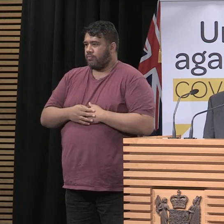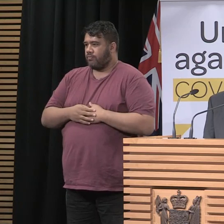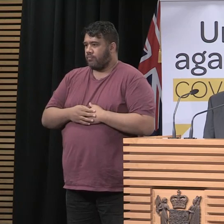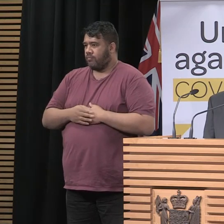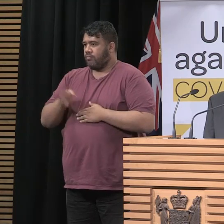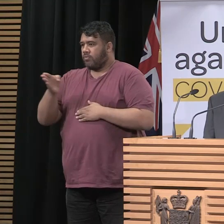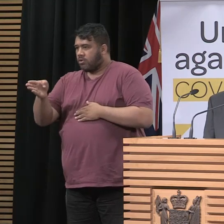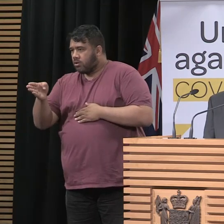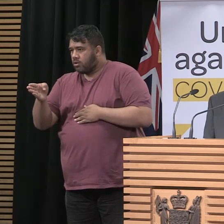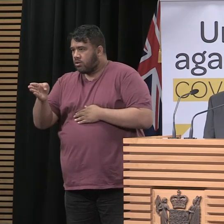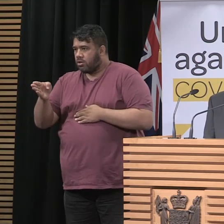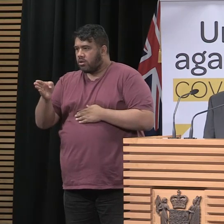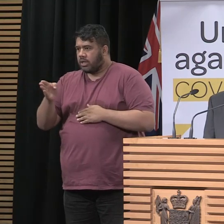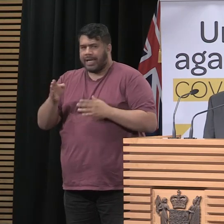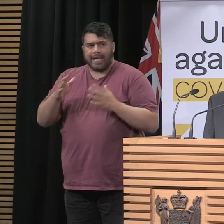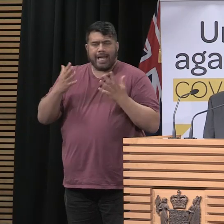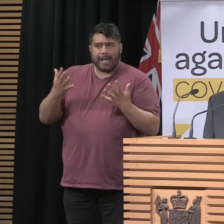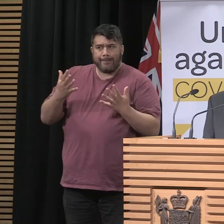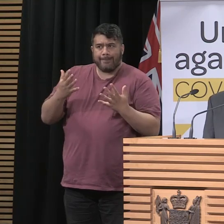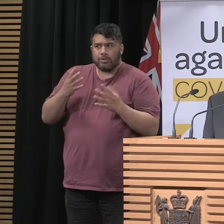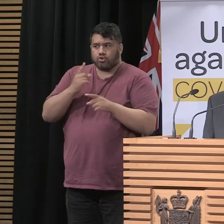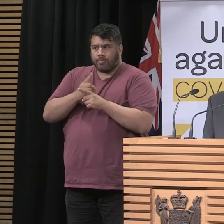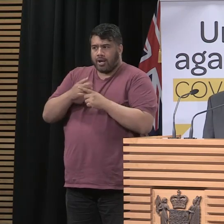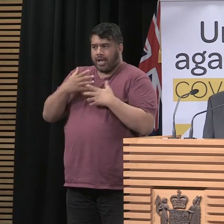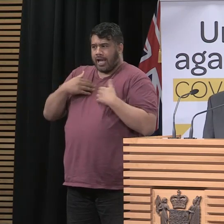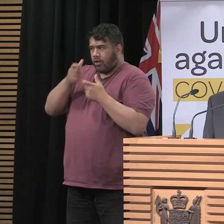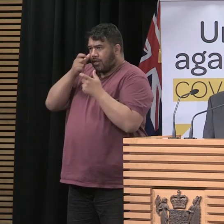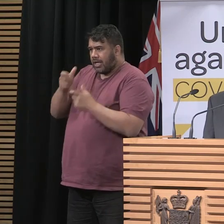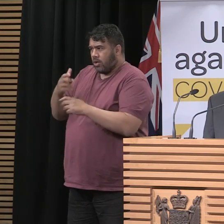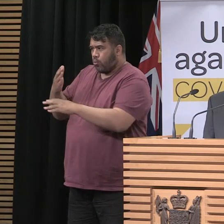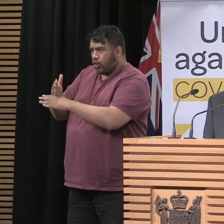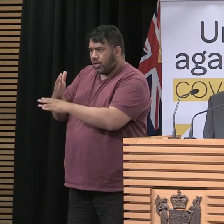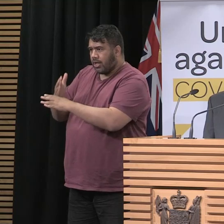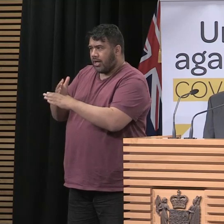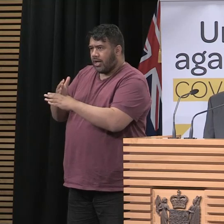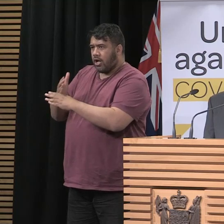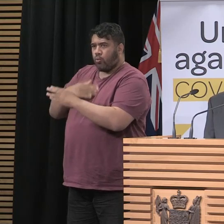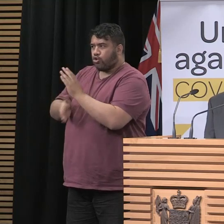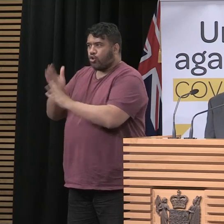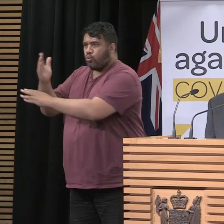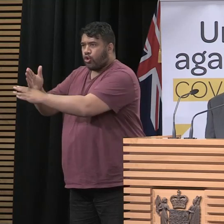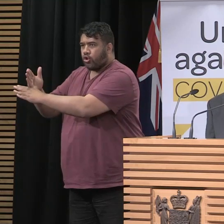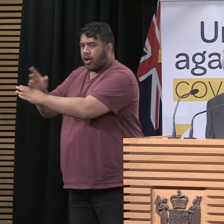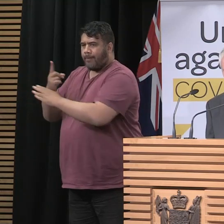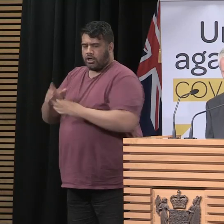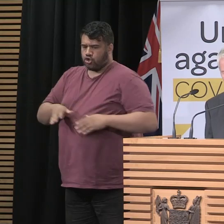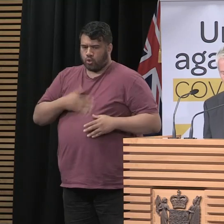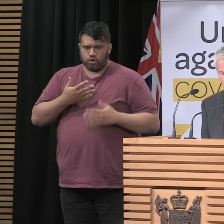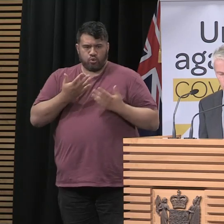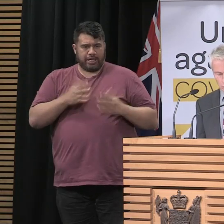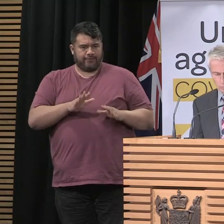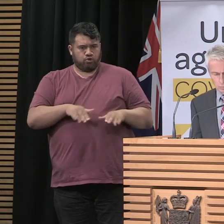body system or any other ways healthcare workers can get their childcare when they don't want to leave them with grandparents? We're